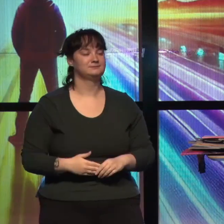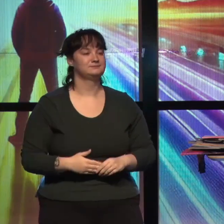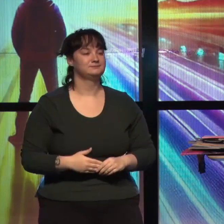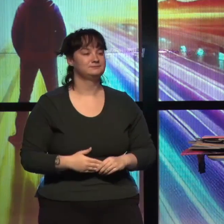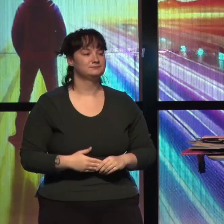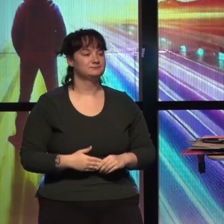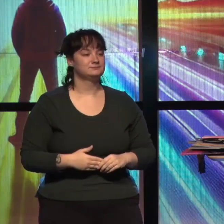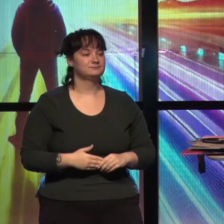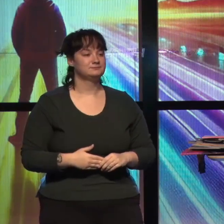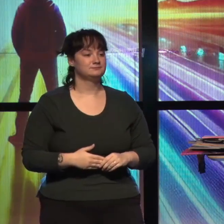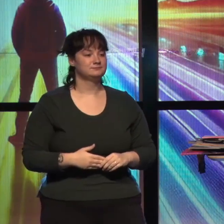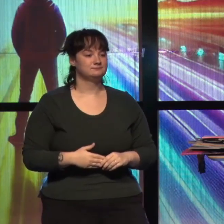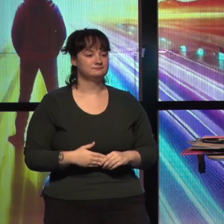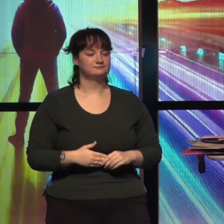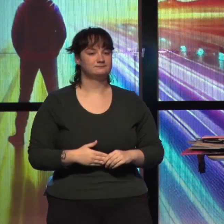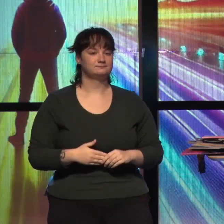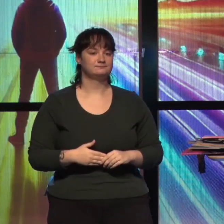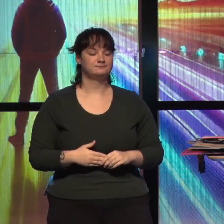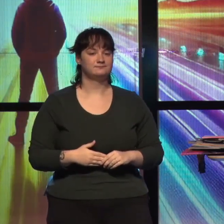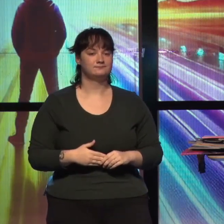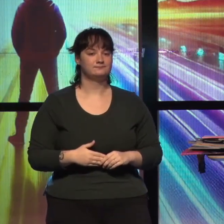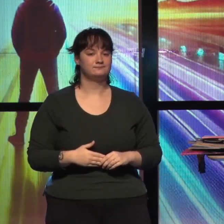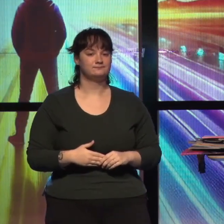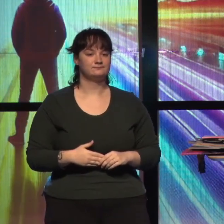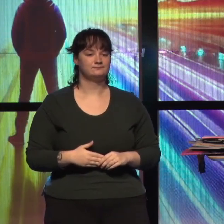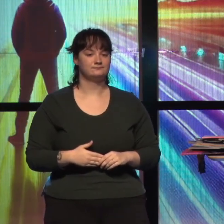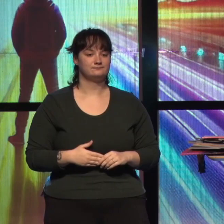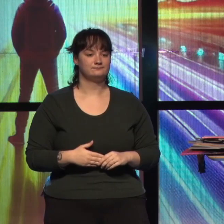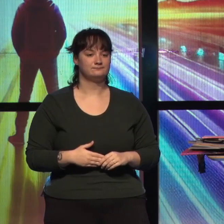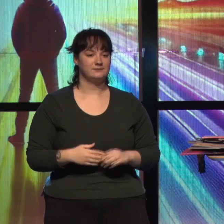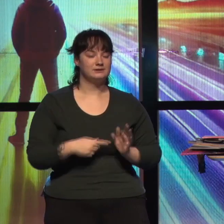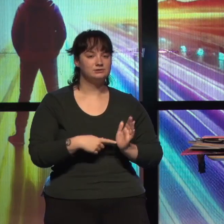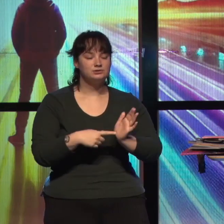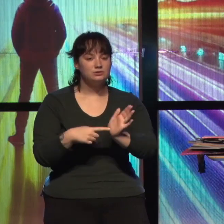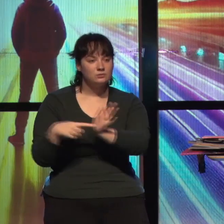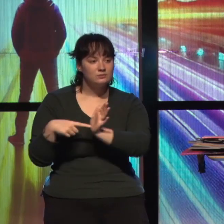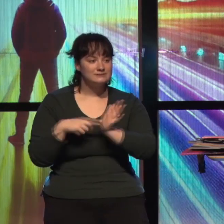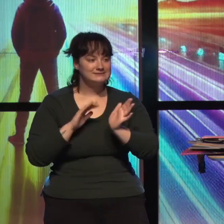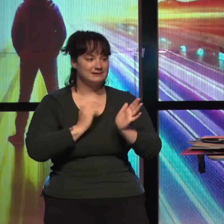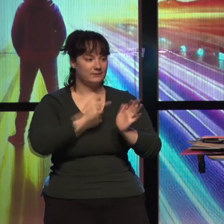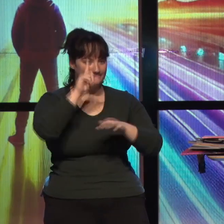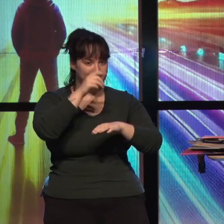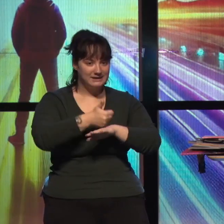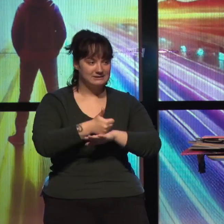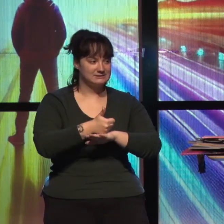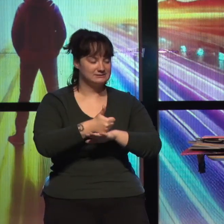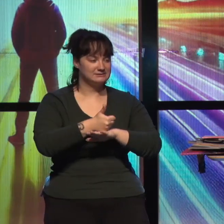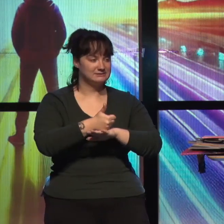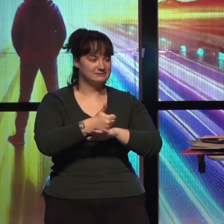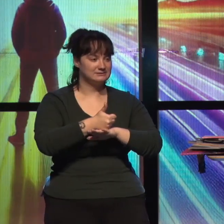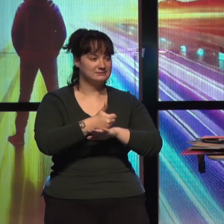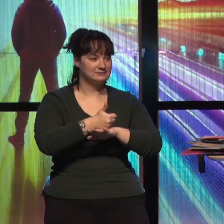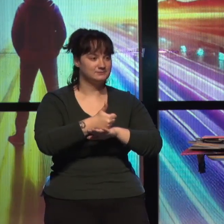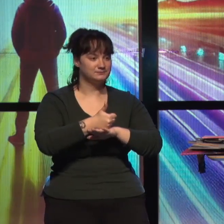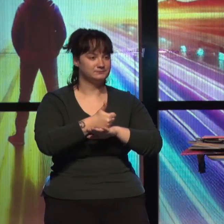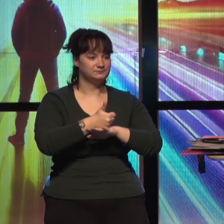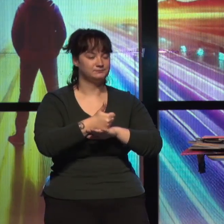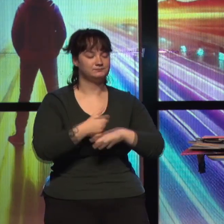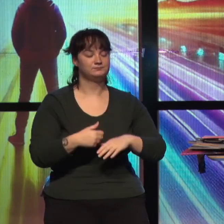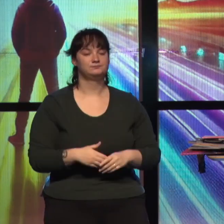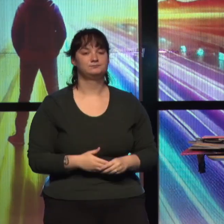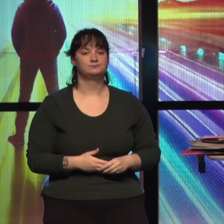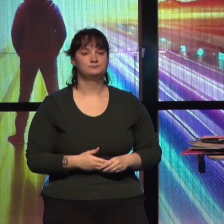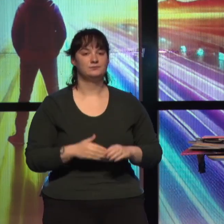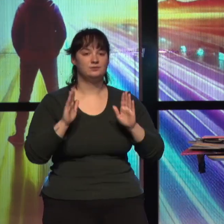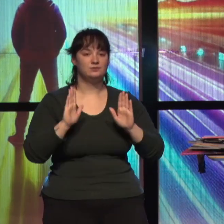Like they reveal our biases, and they, in a sense, they open our eyes. They're revelatory, right? Great stories,